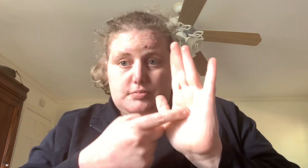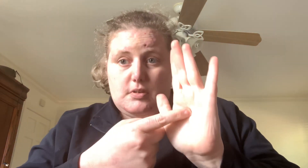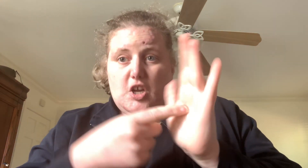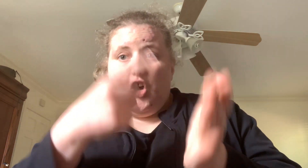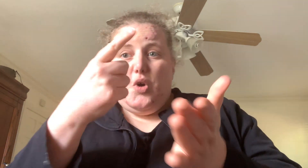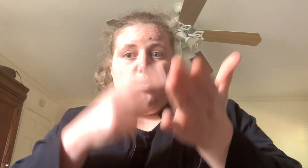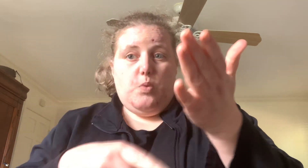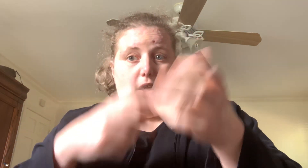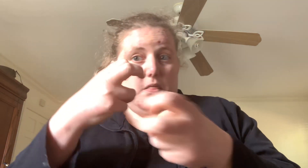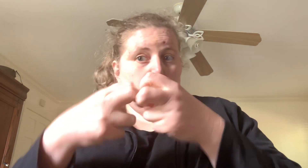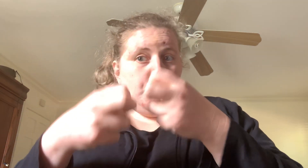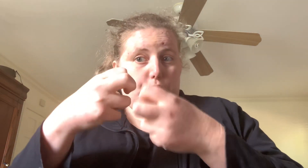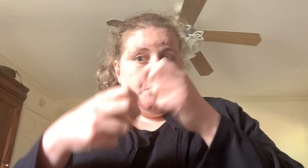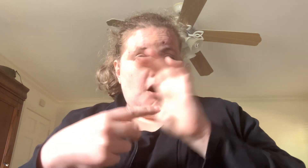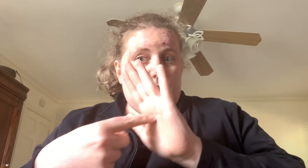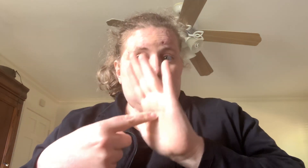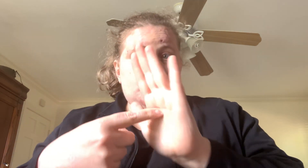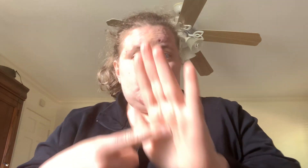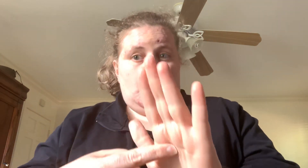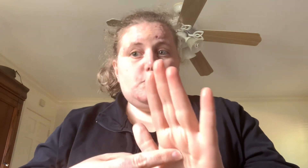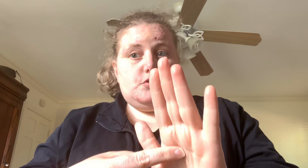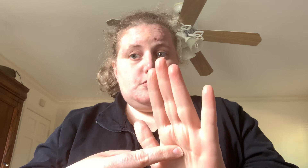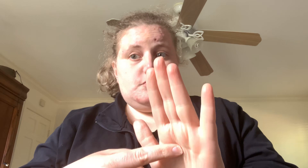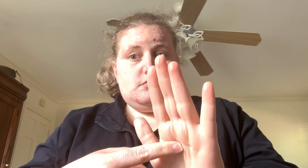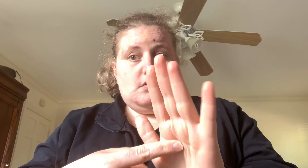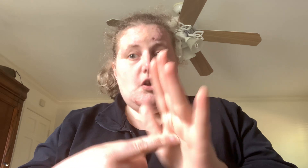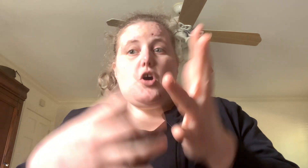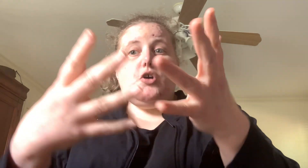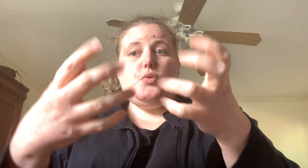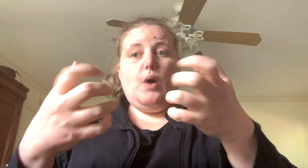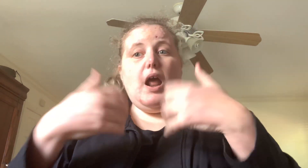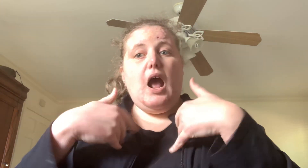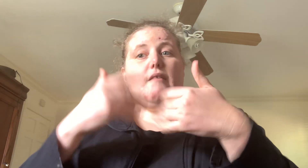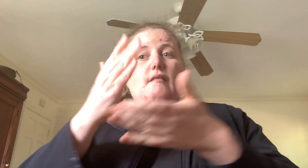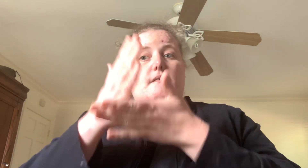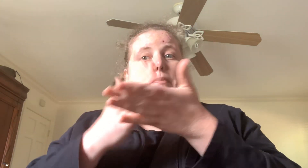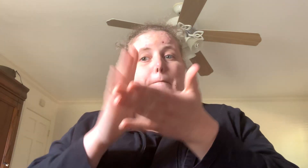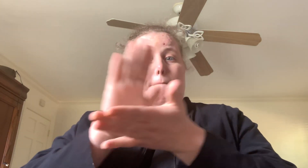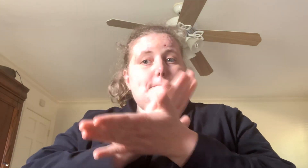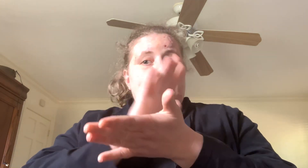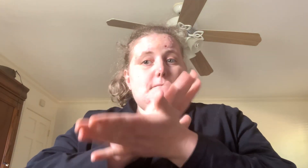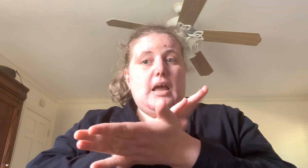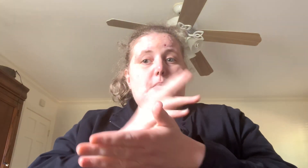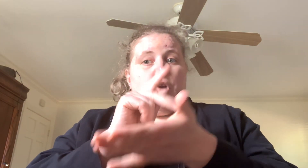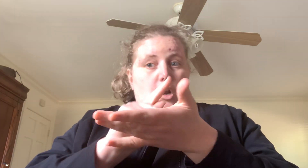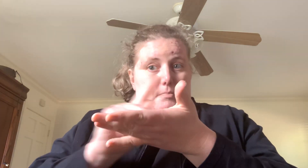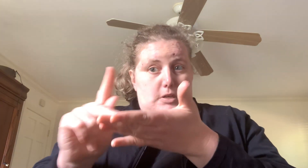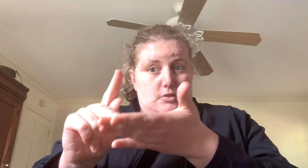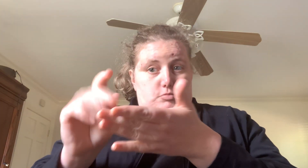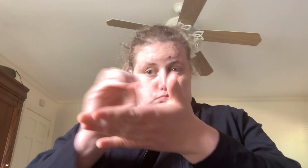have some paper and a pencil with you so that you can work along these problems with me.